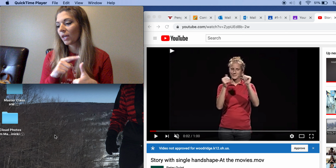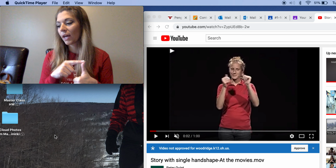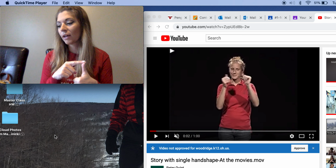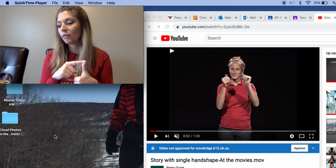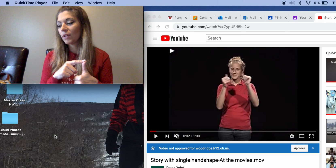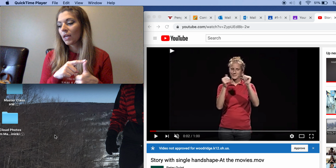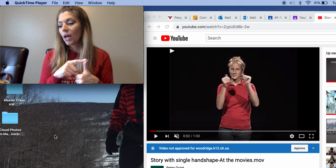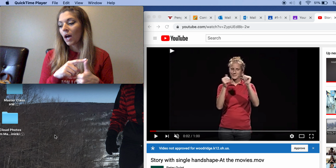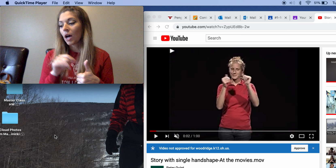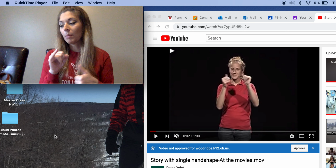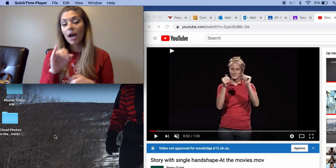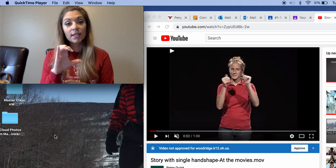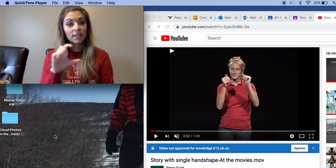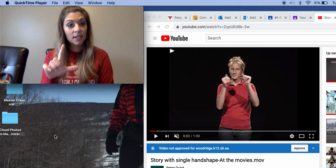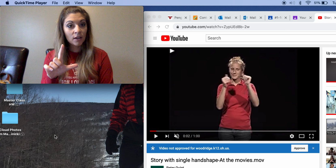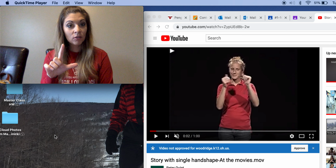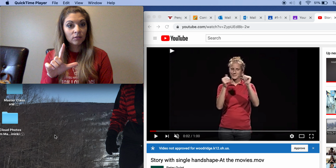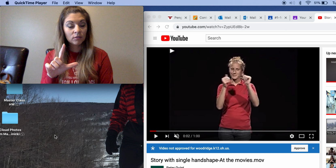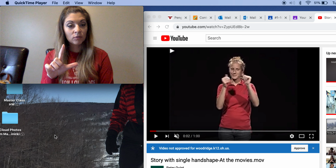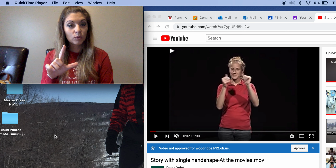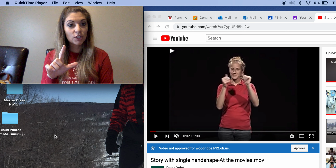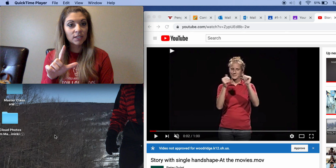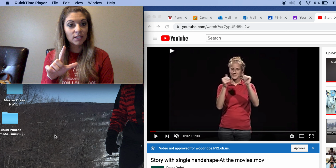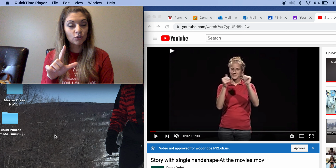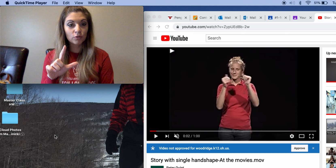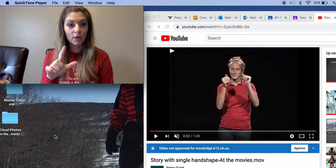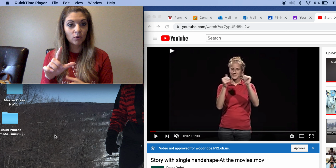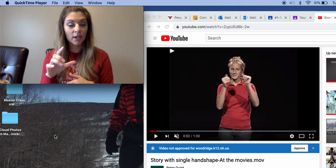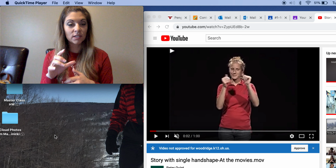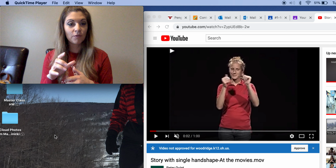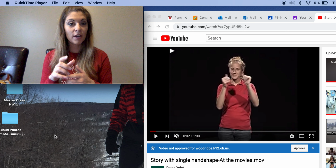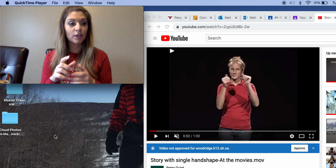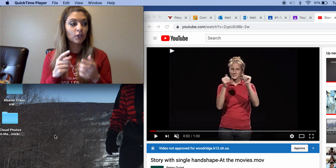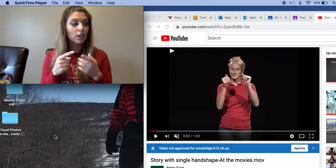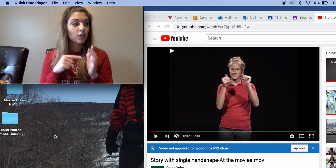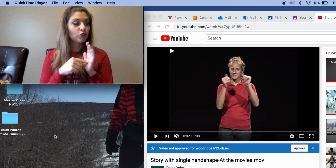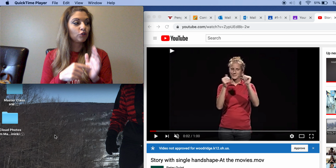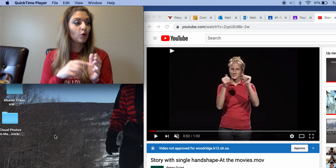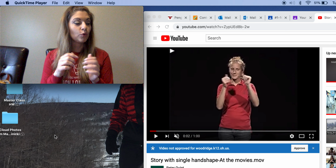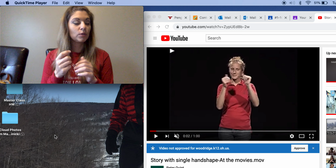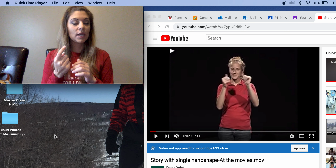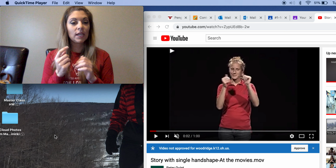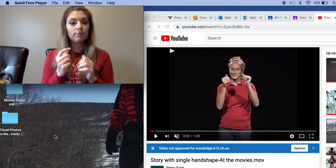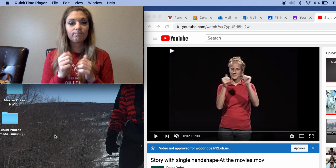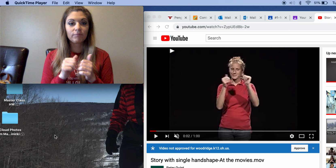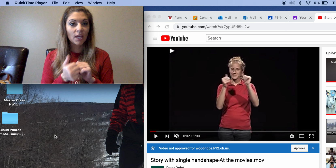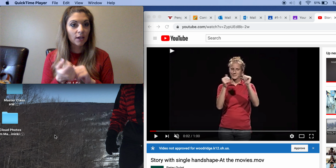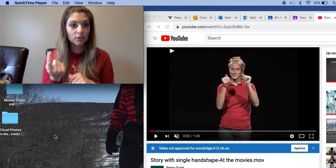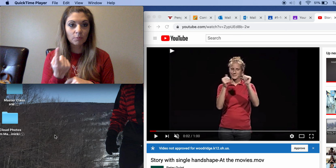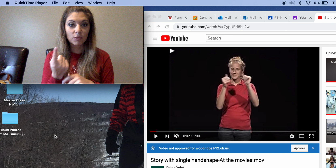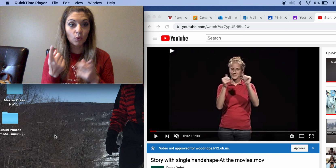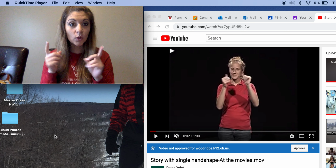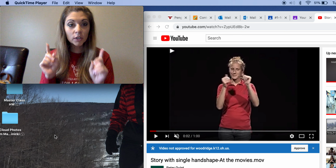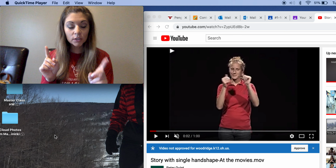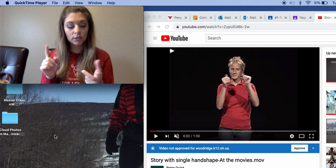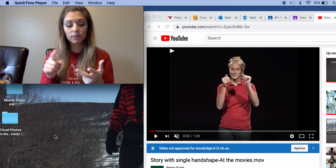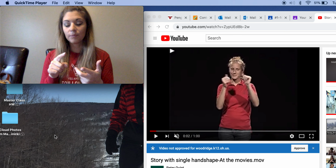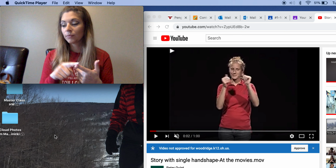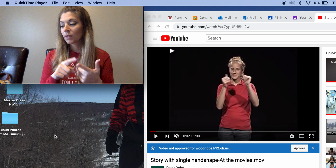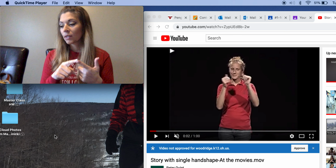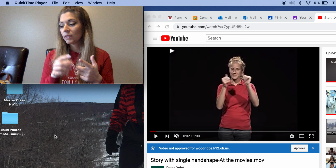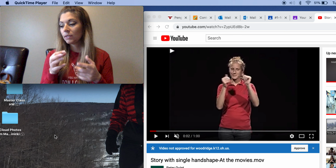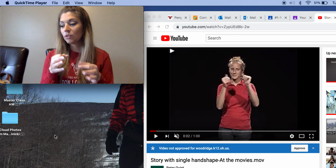fast. We have ICL, which is an instrumental classifier, shows like how something